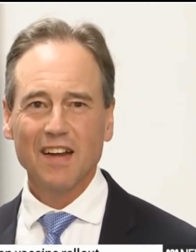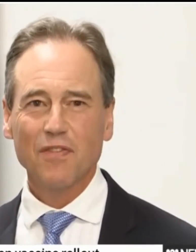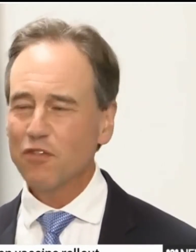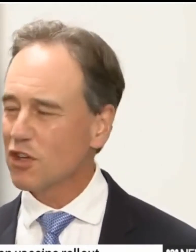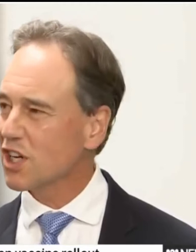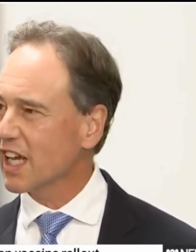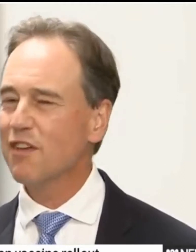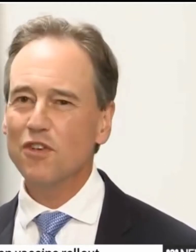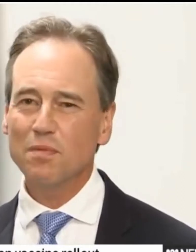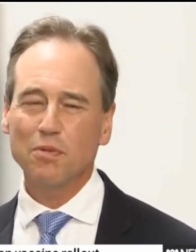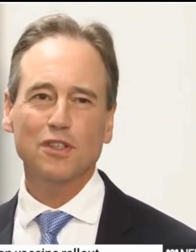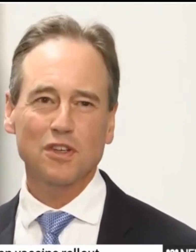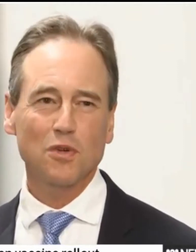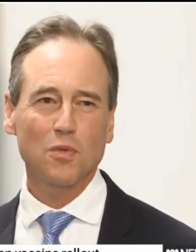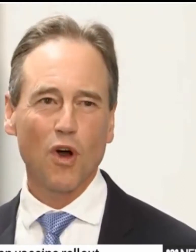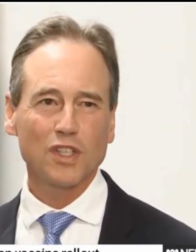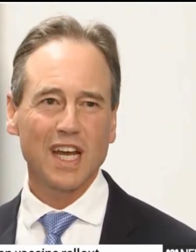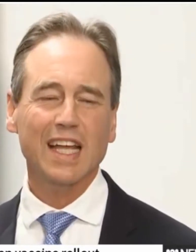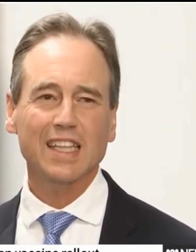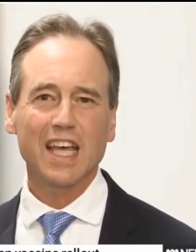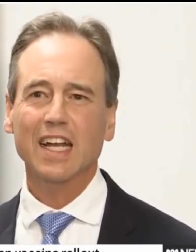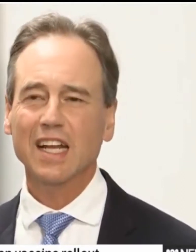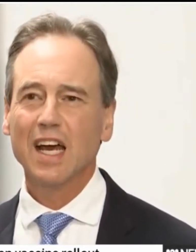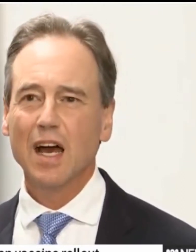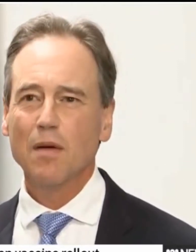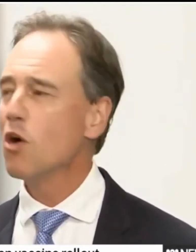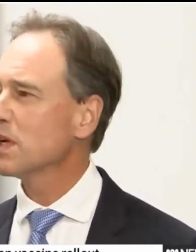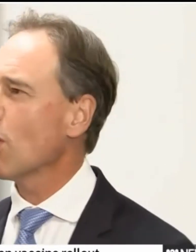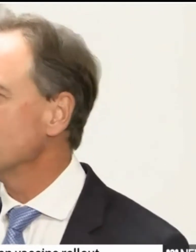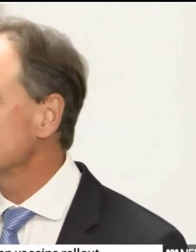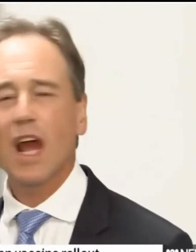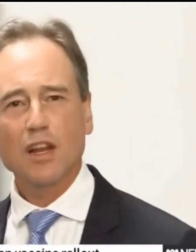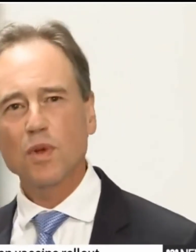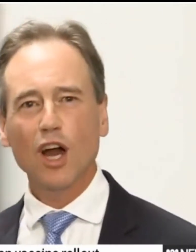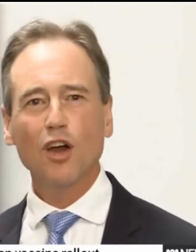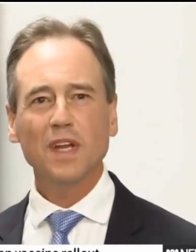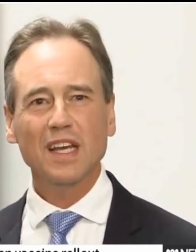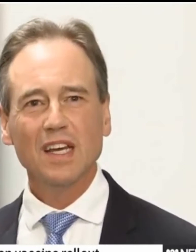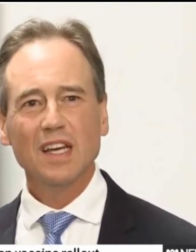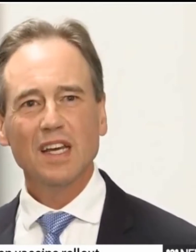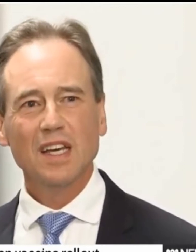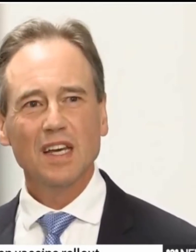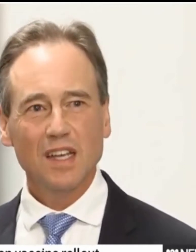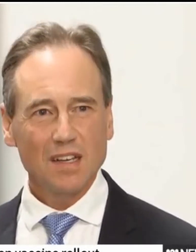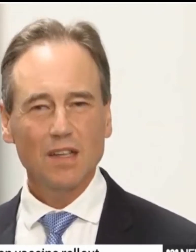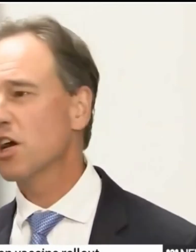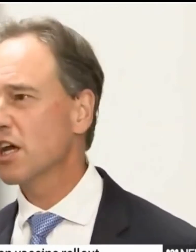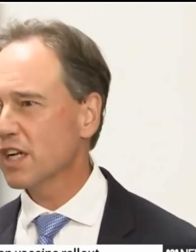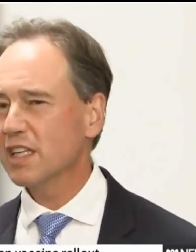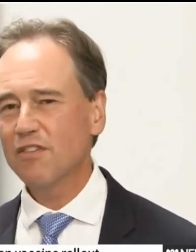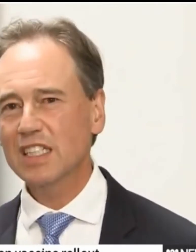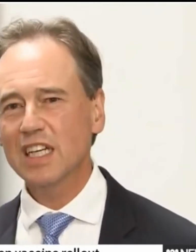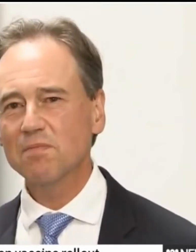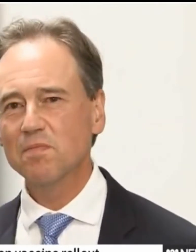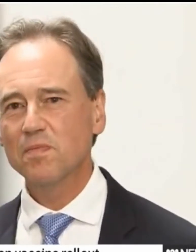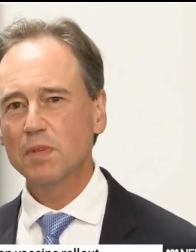guarantee that virtually every person who was at that moment of Australia reopening is going to go and